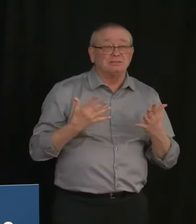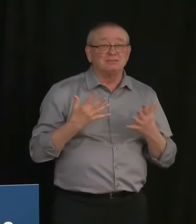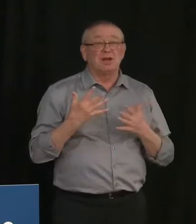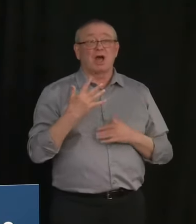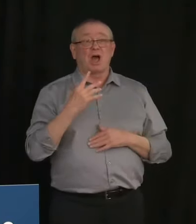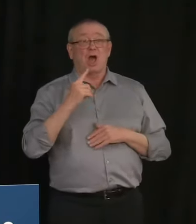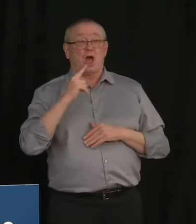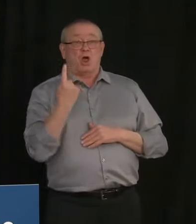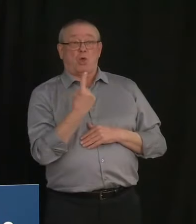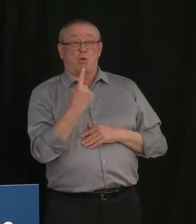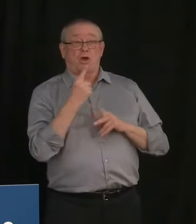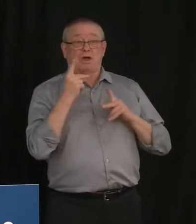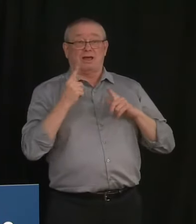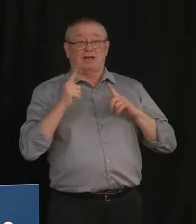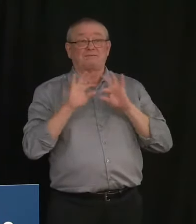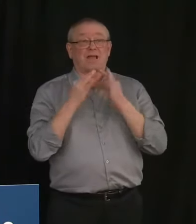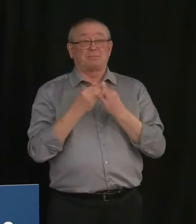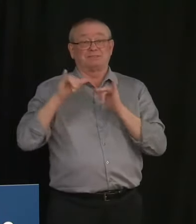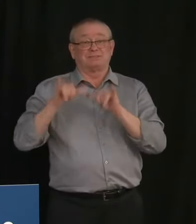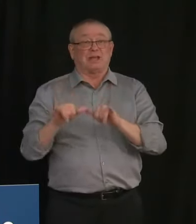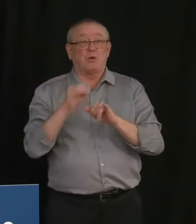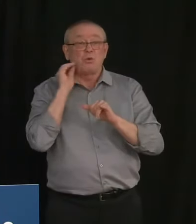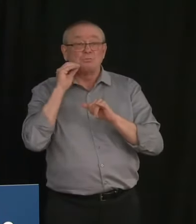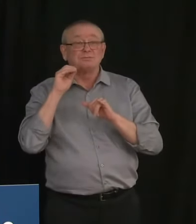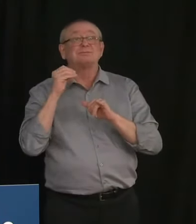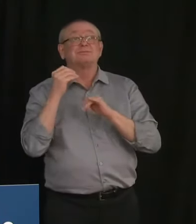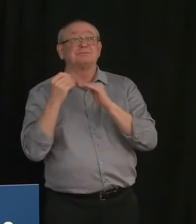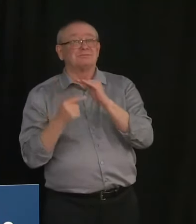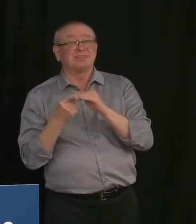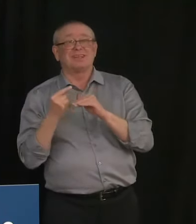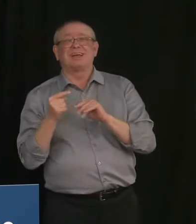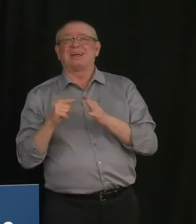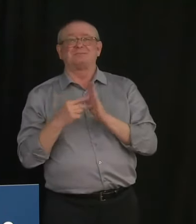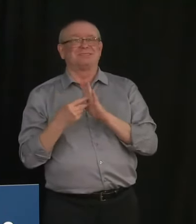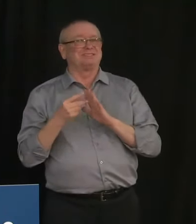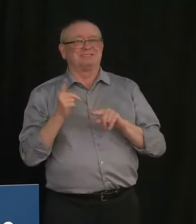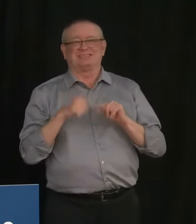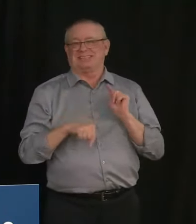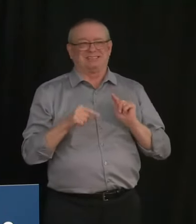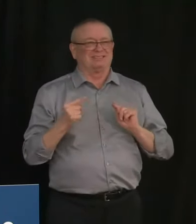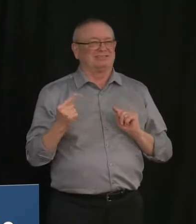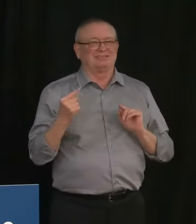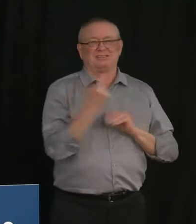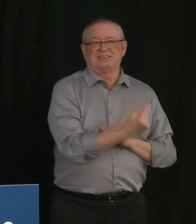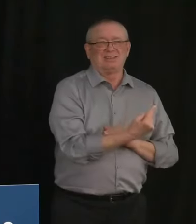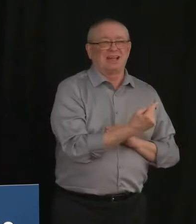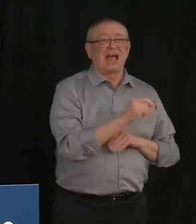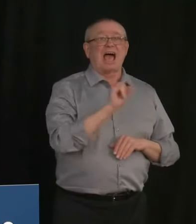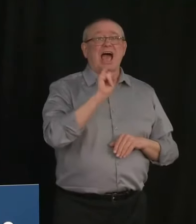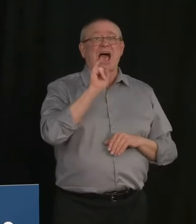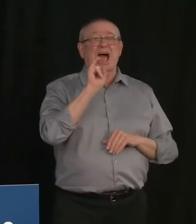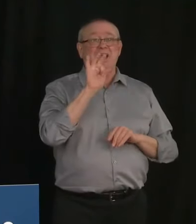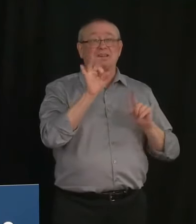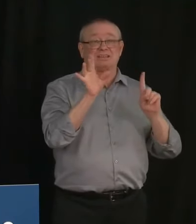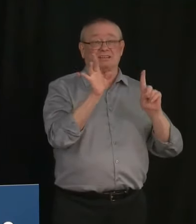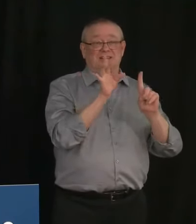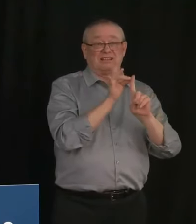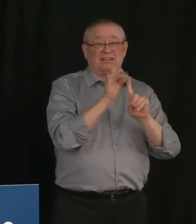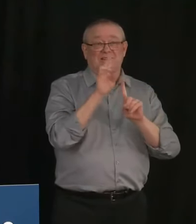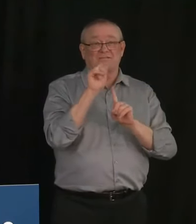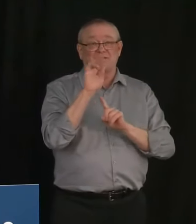effective is lower. That is why we are now saying that if the case remains at home for the full time